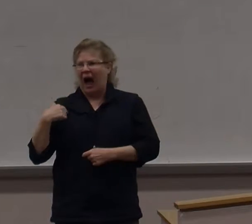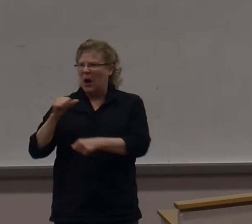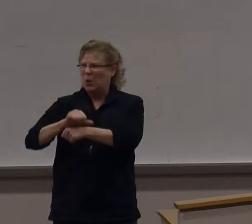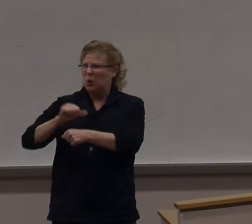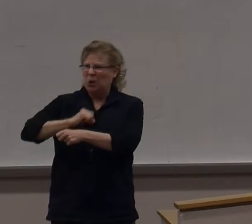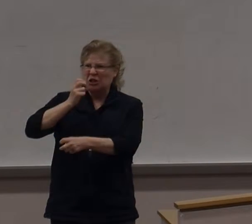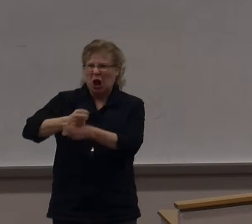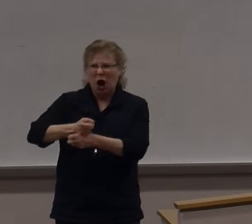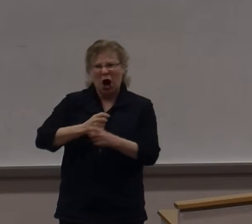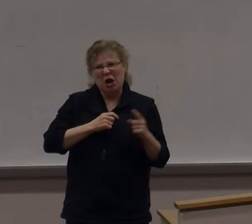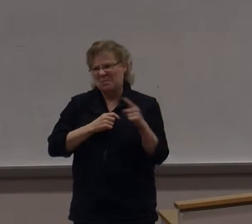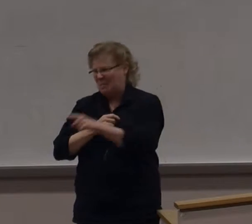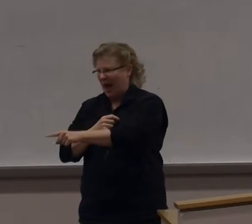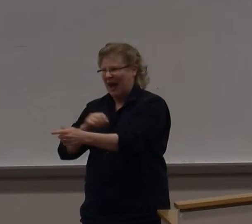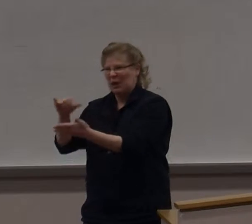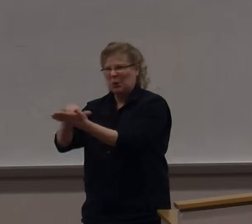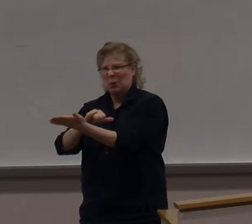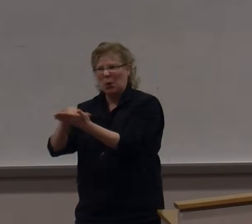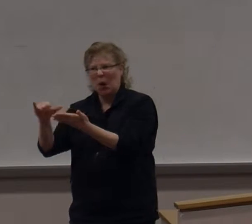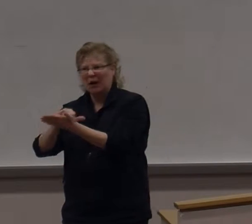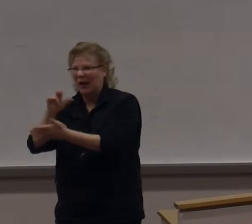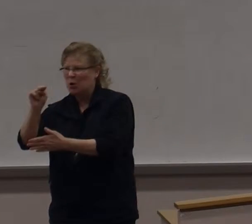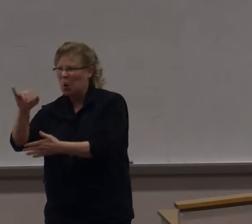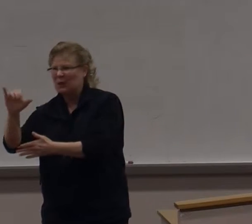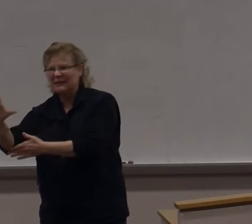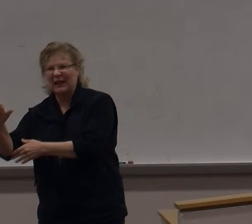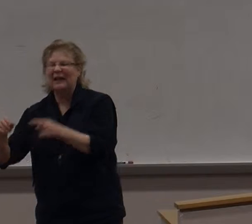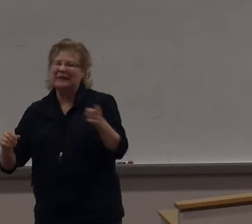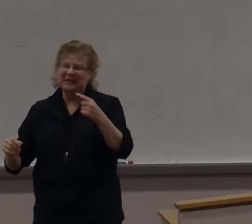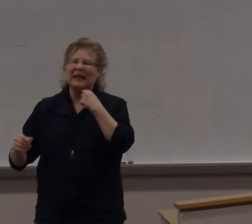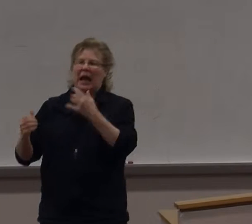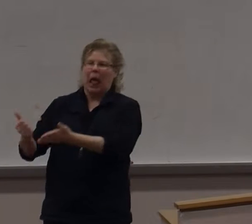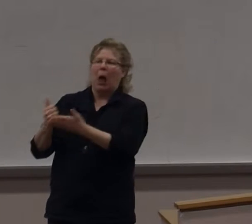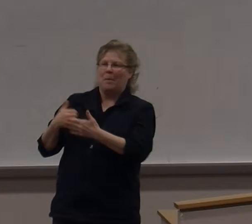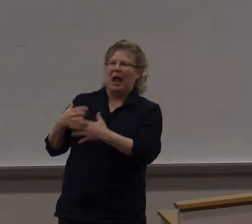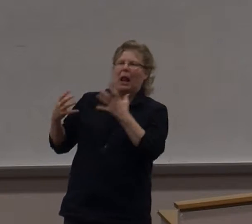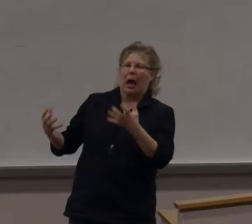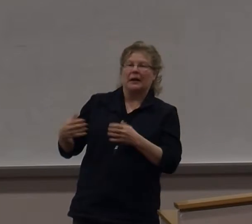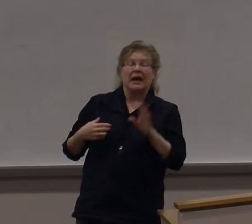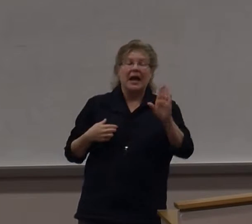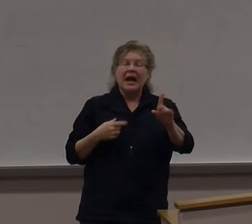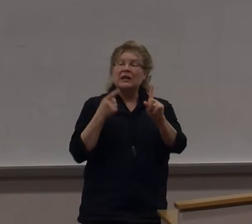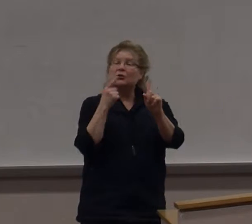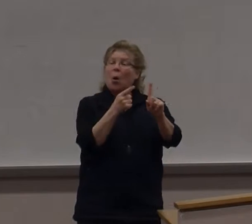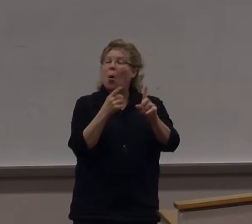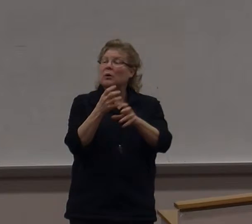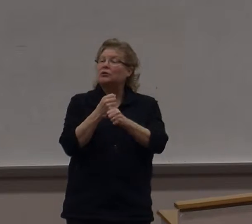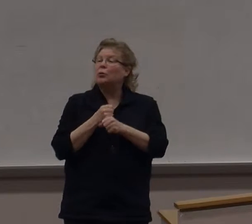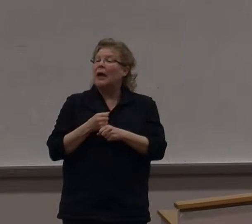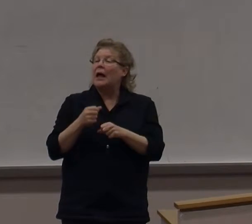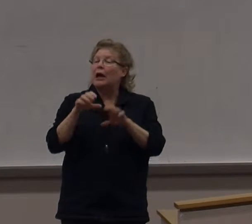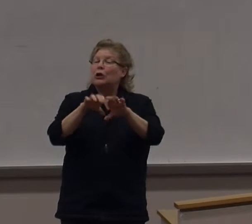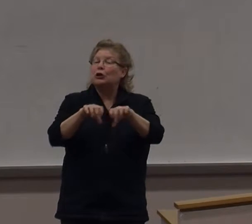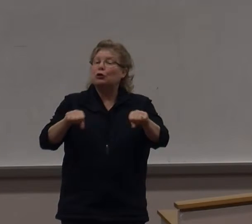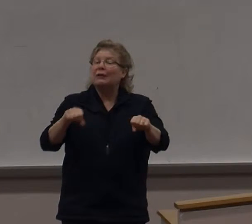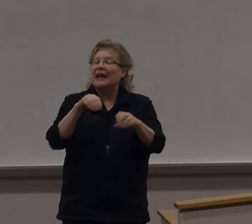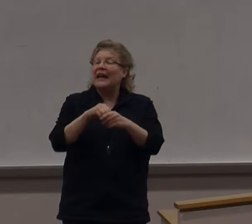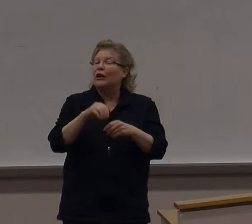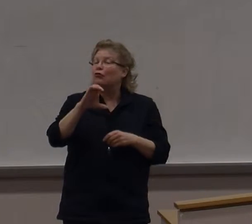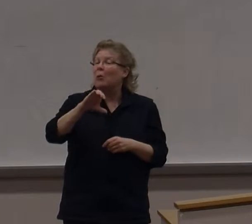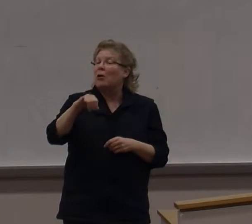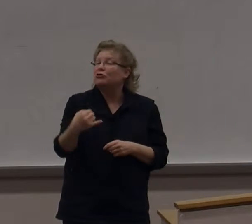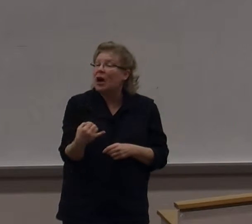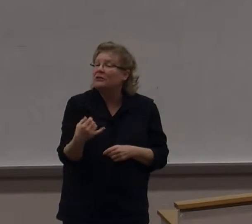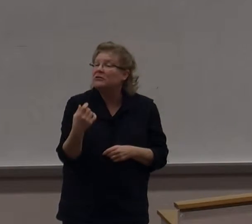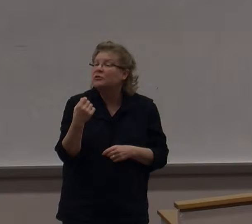in NYC has helped me a lot. He told me that his goal was to get a degree in international relations and criminal justice, and eventually to